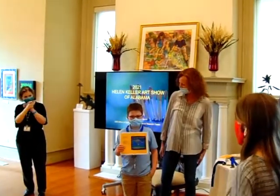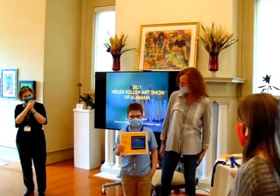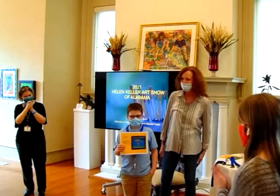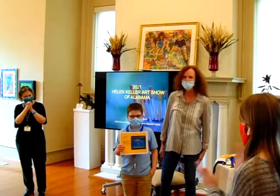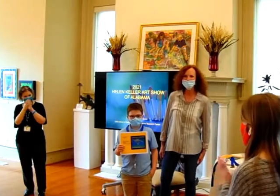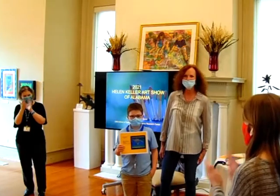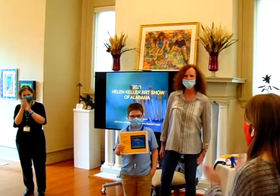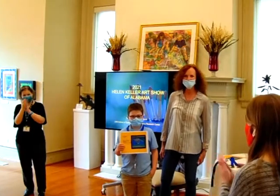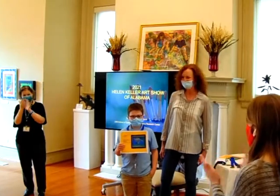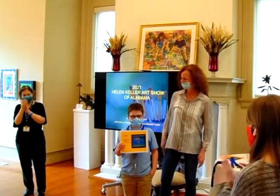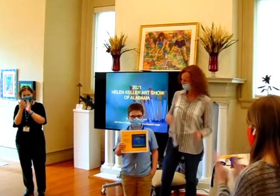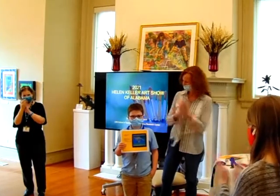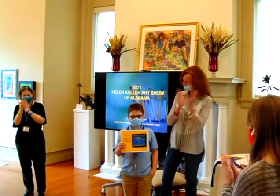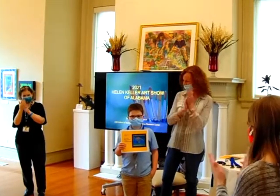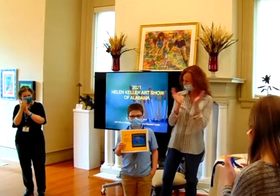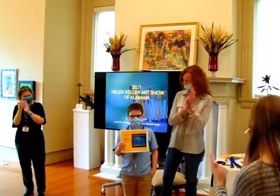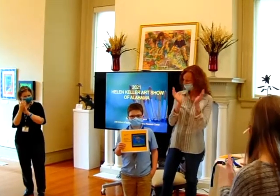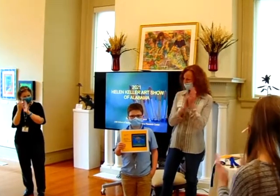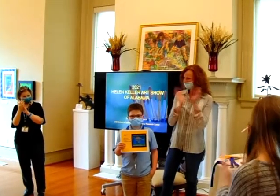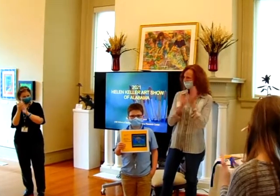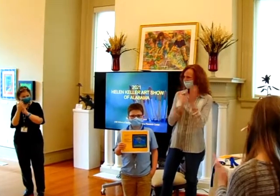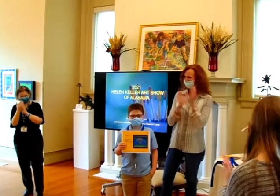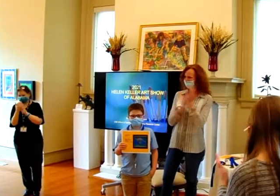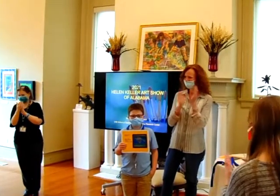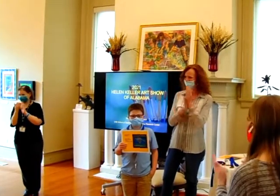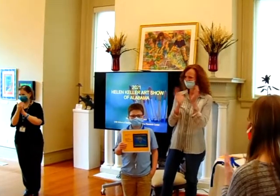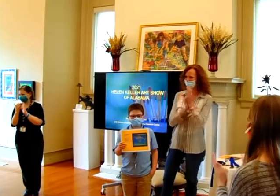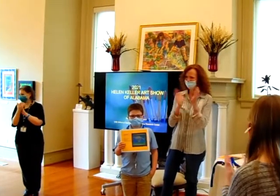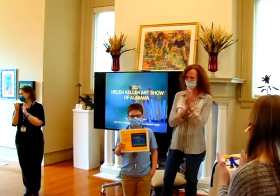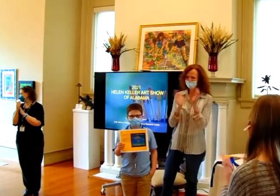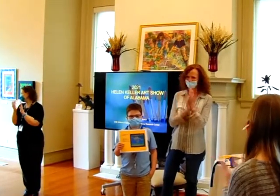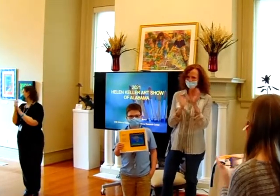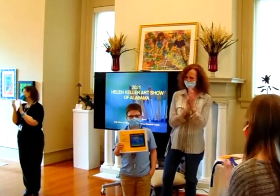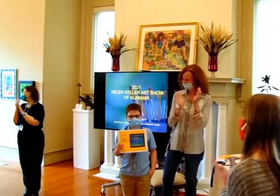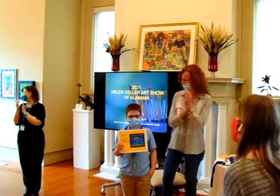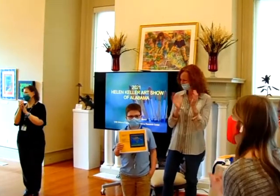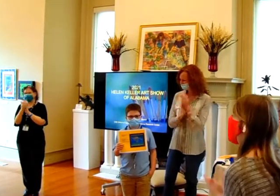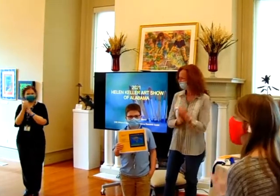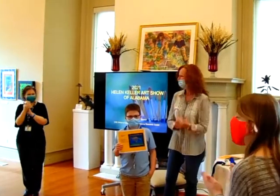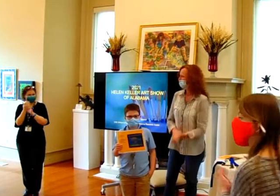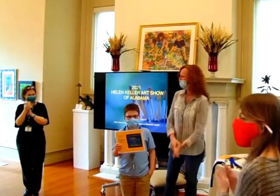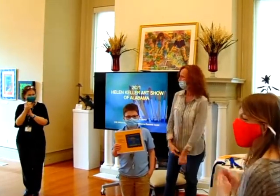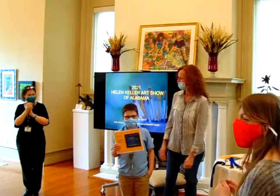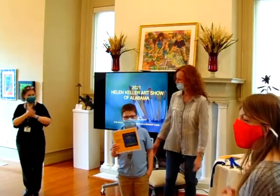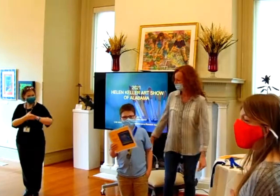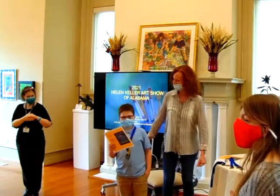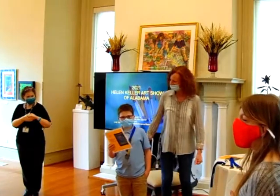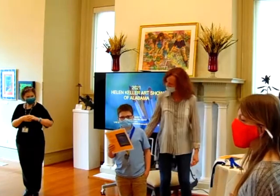Congratulations, Dalton.